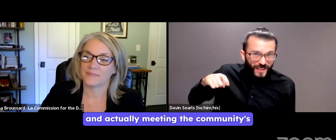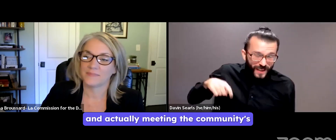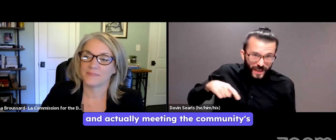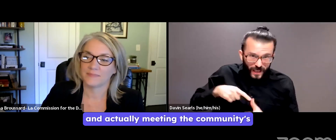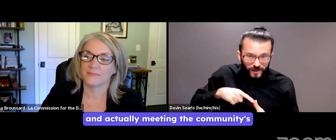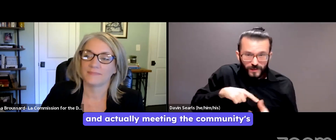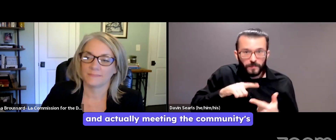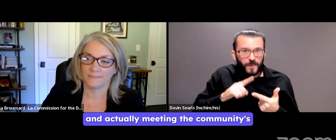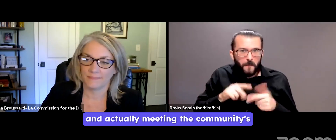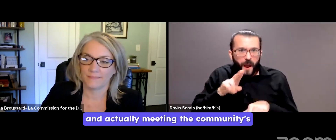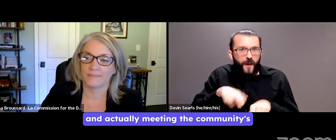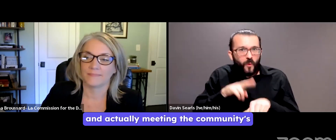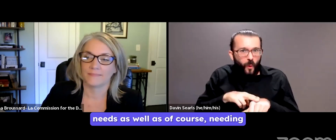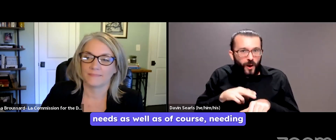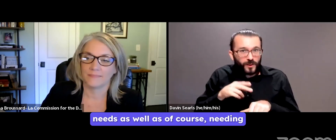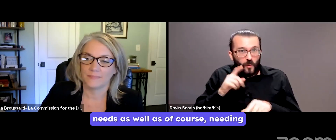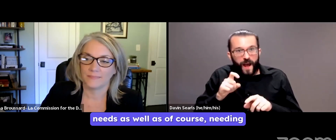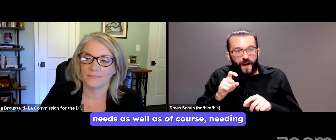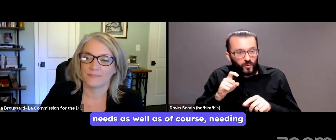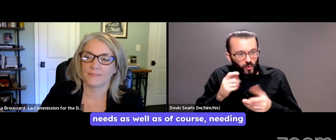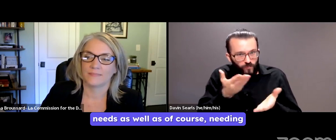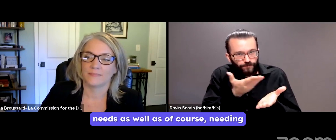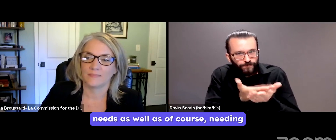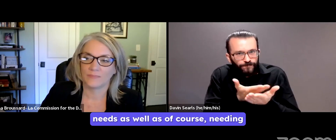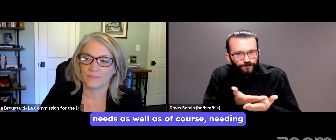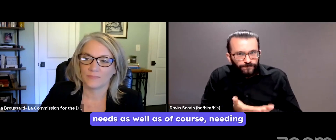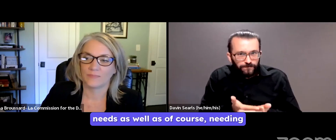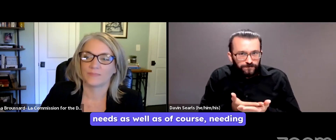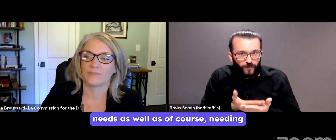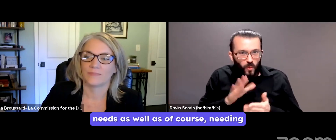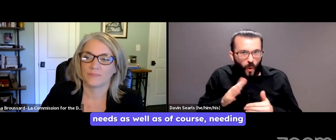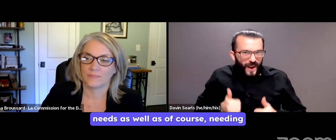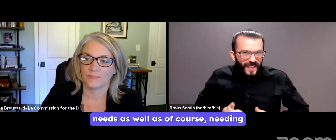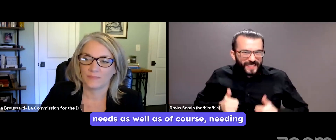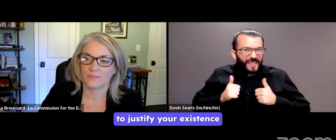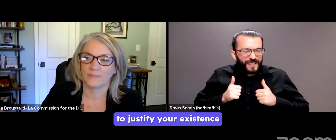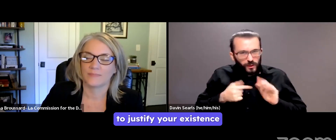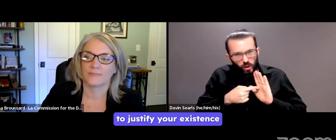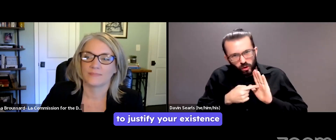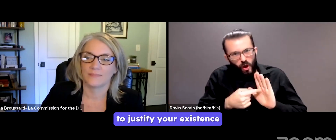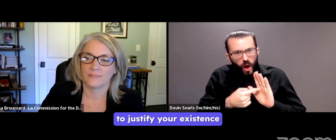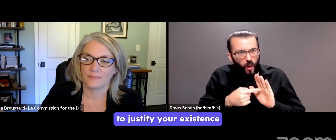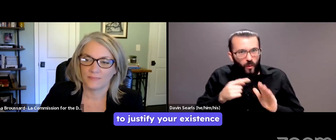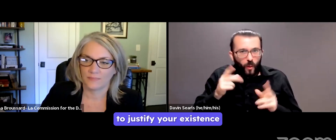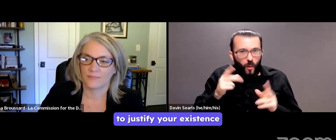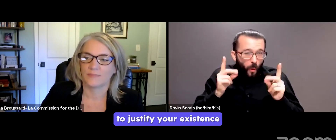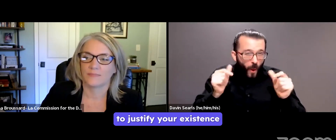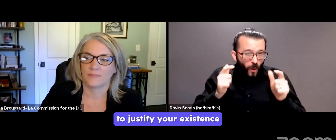actually meeting the community's needs, as well as, of course, needing to justify your